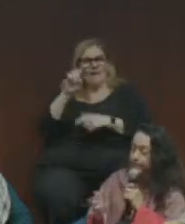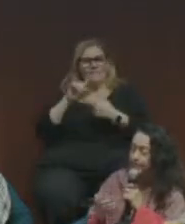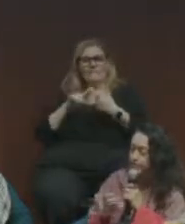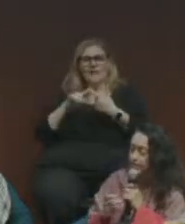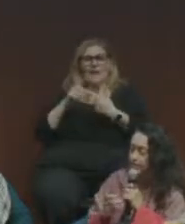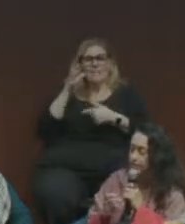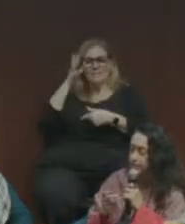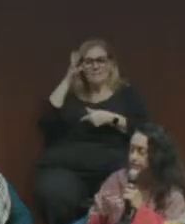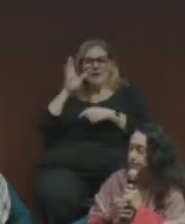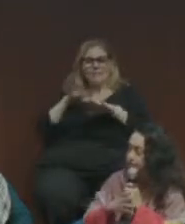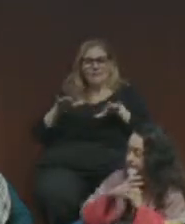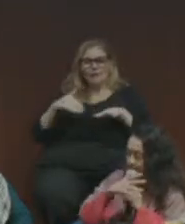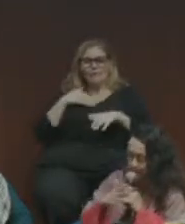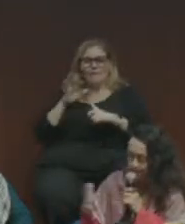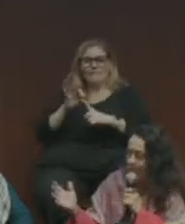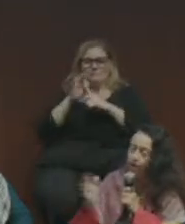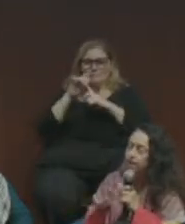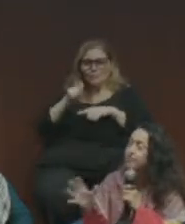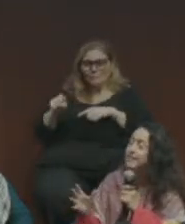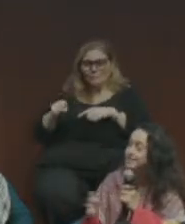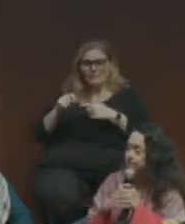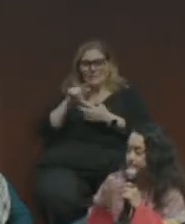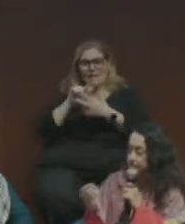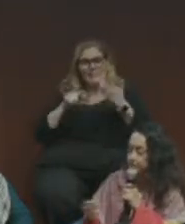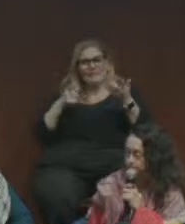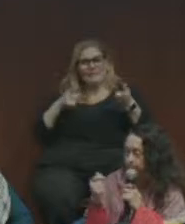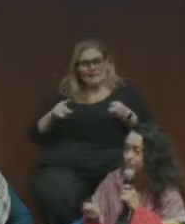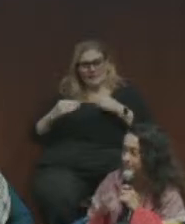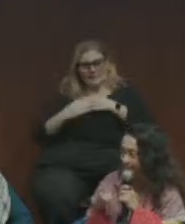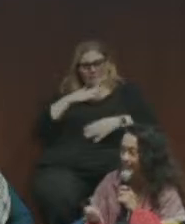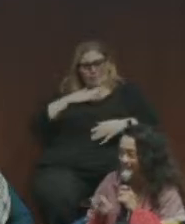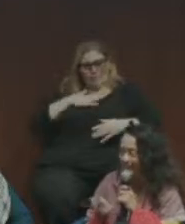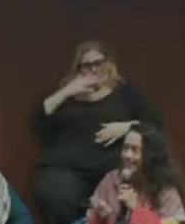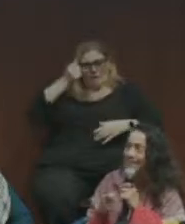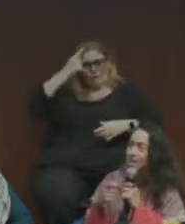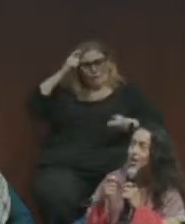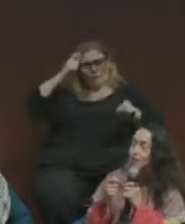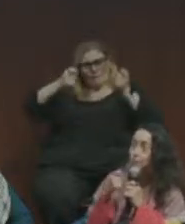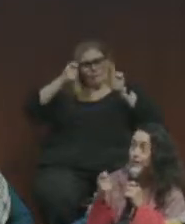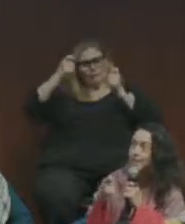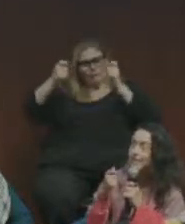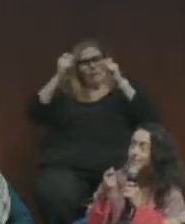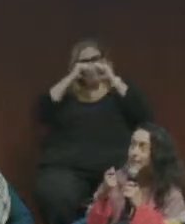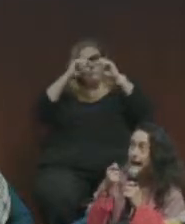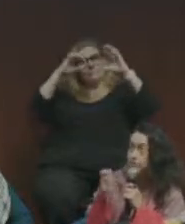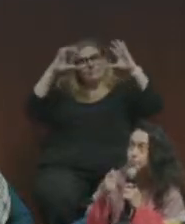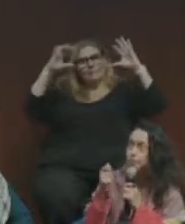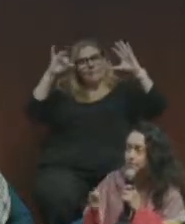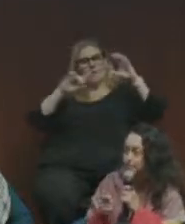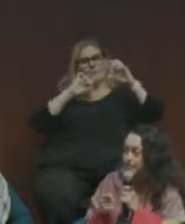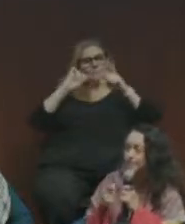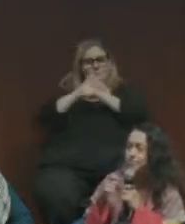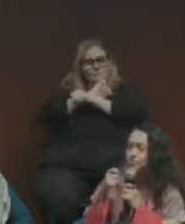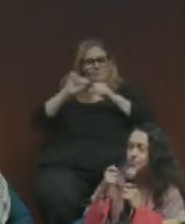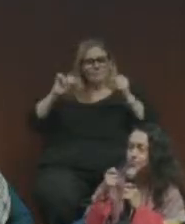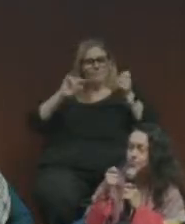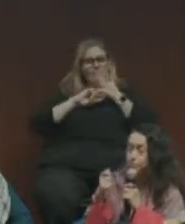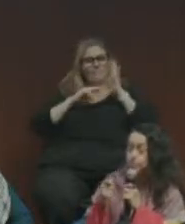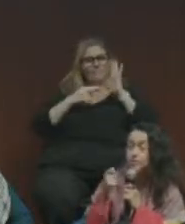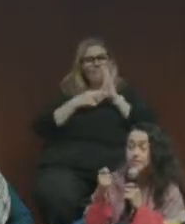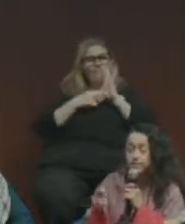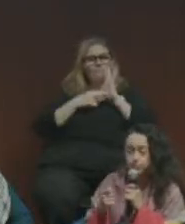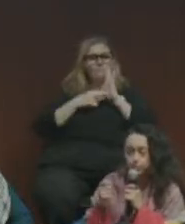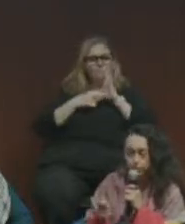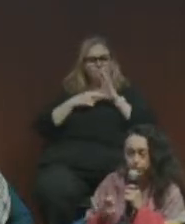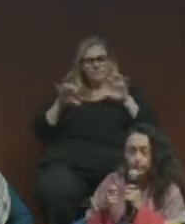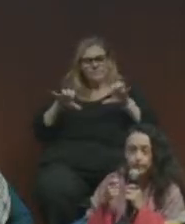of a child with special needs. It's a lot of things have shaped my understanding of what it actually means to do